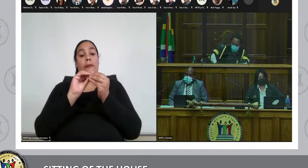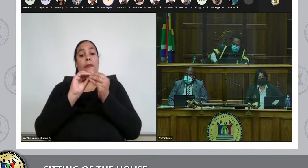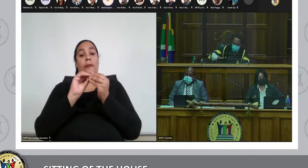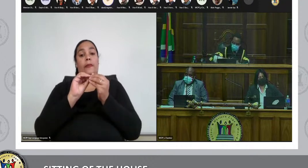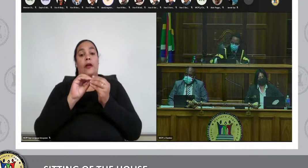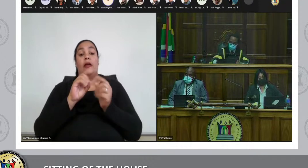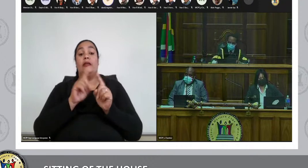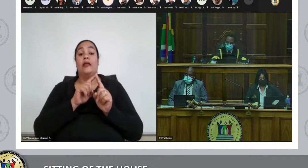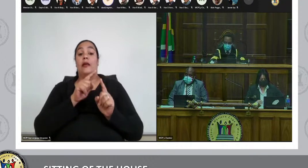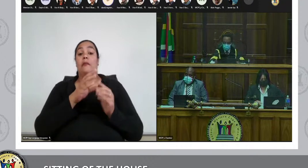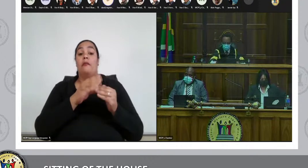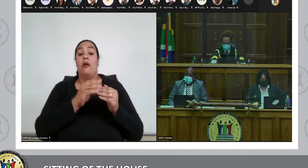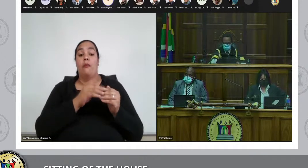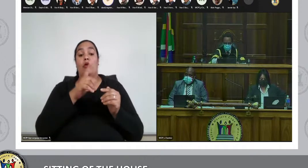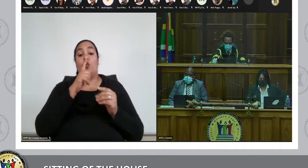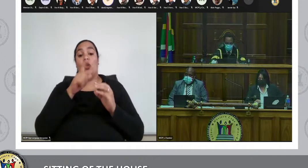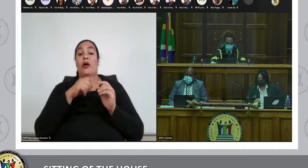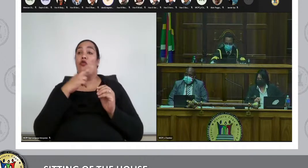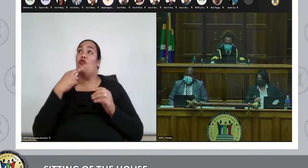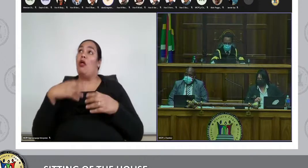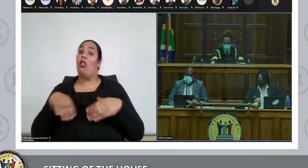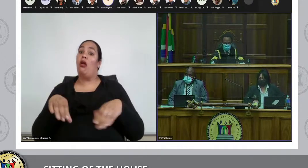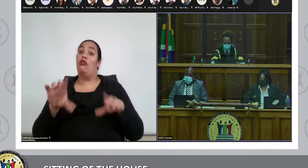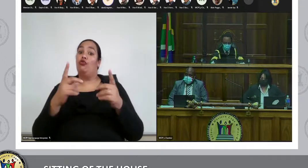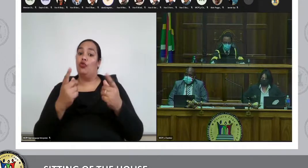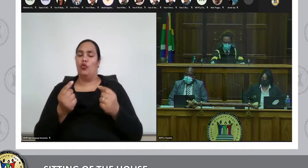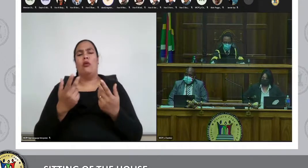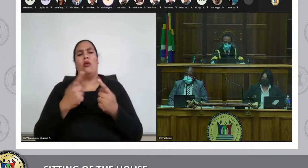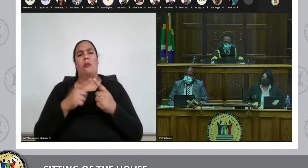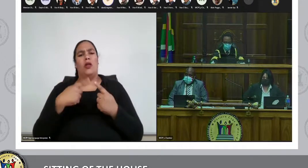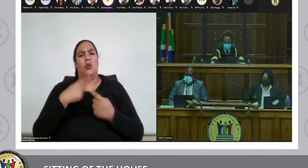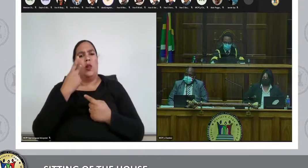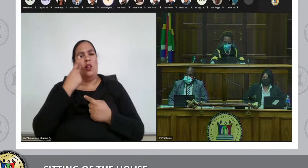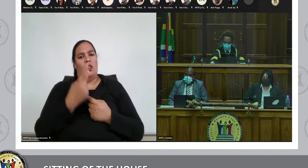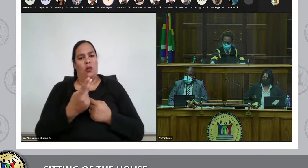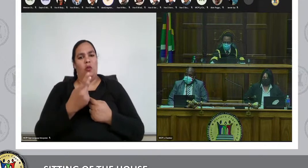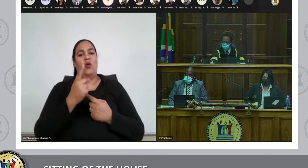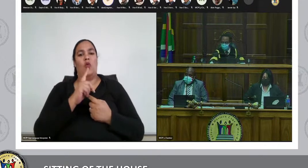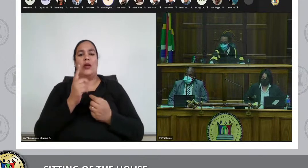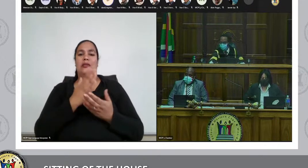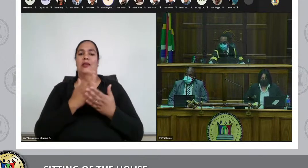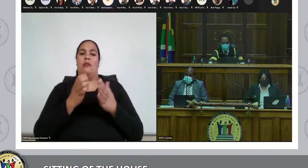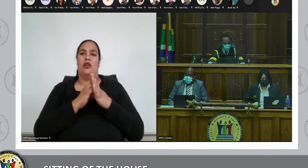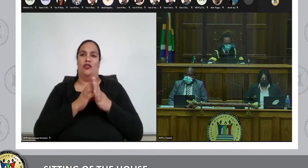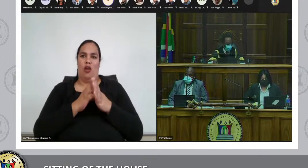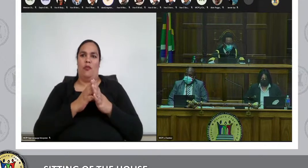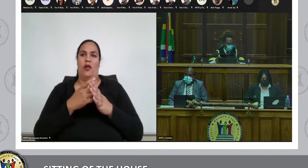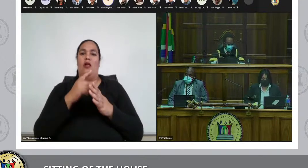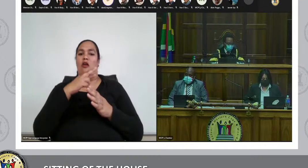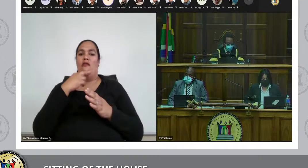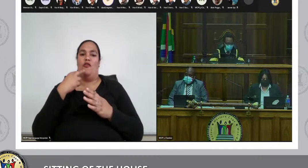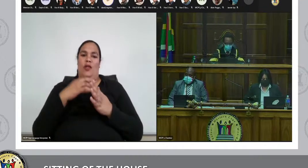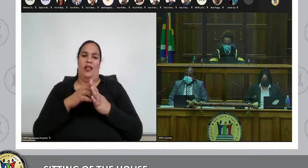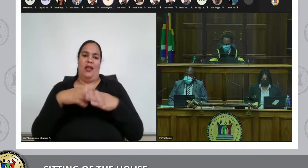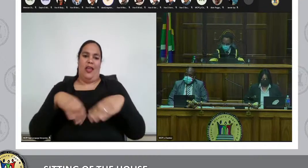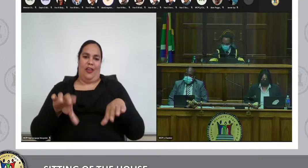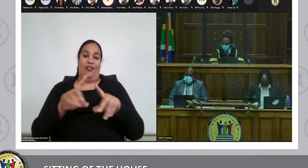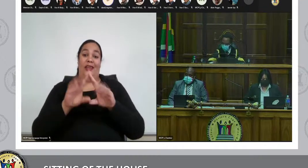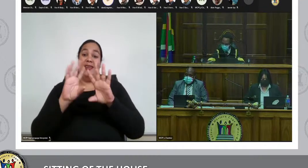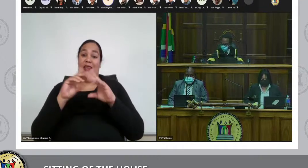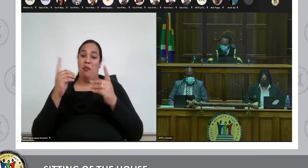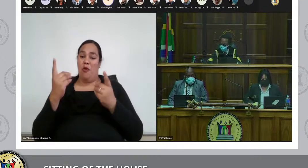Mkamba Botja, talks about real action. Well, let's look at some examples of real action. The